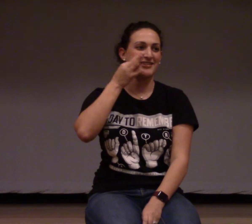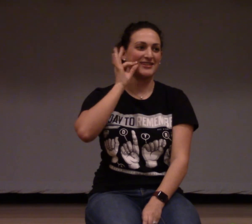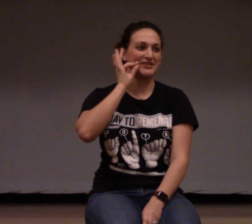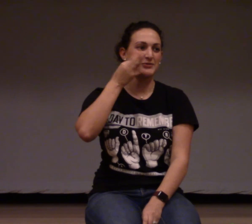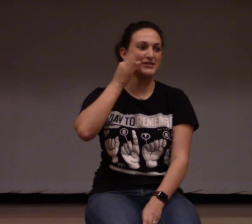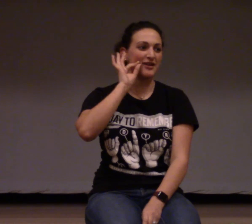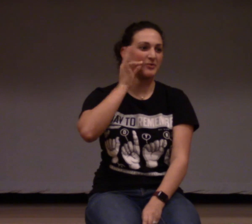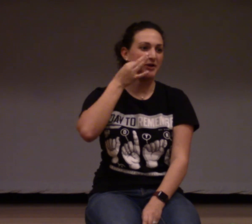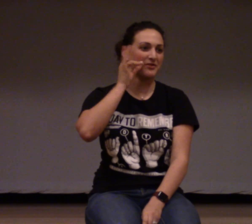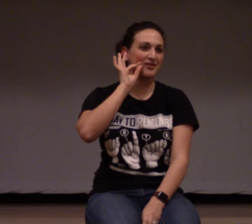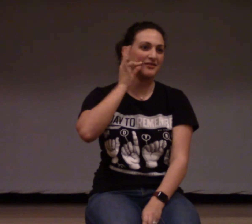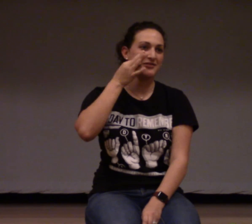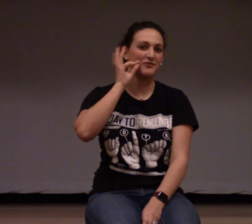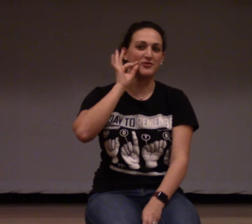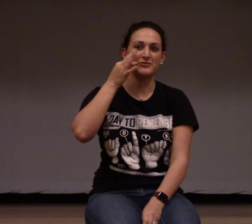And twist it on your mouth. Fruit.